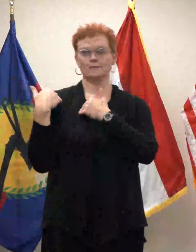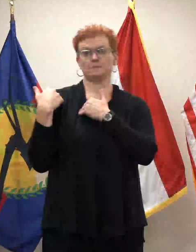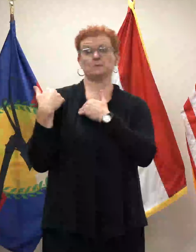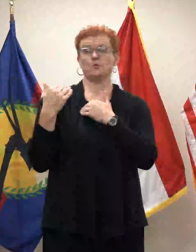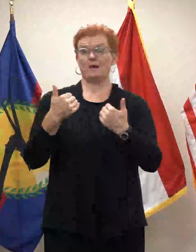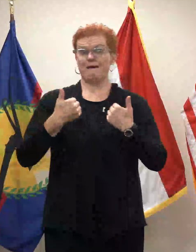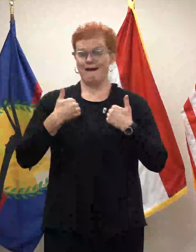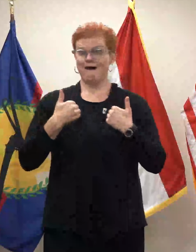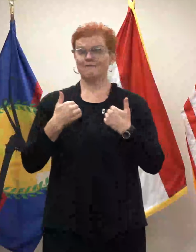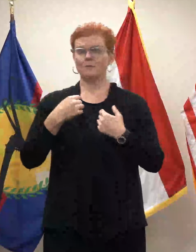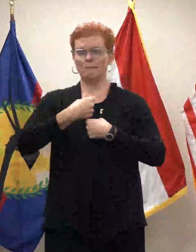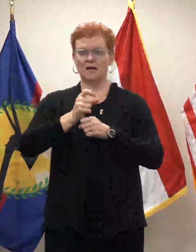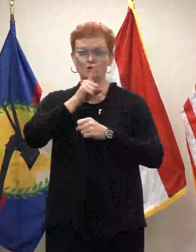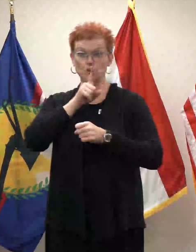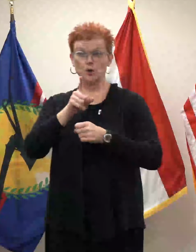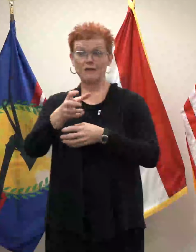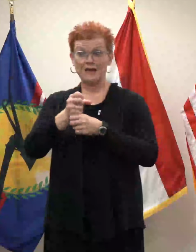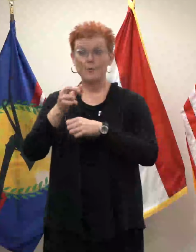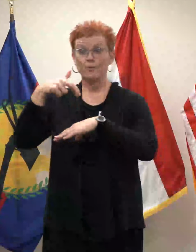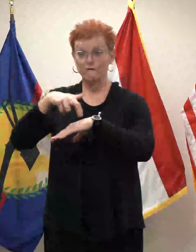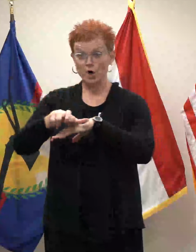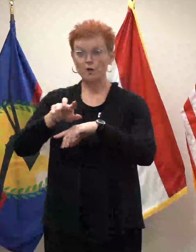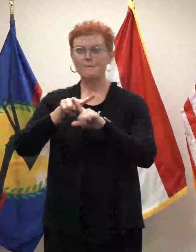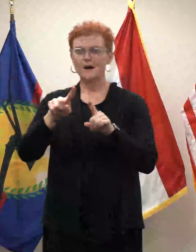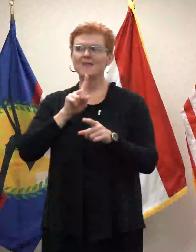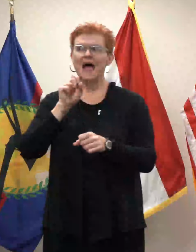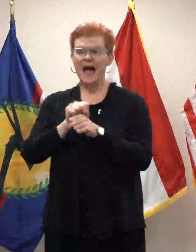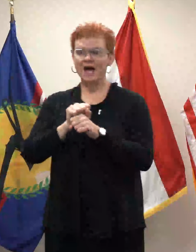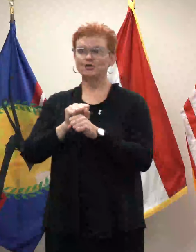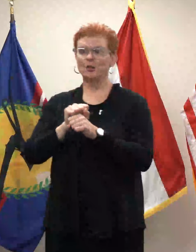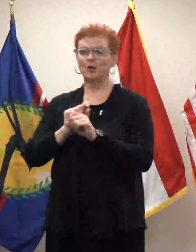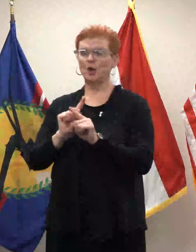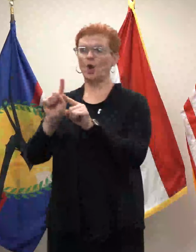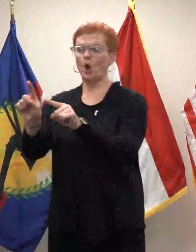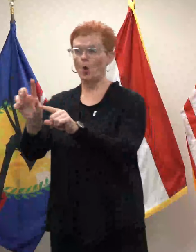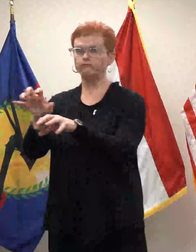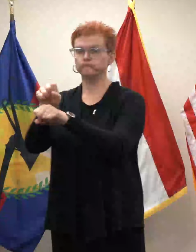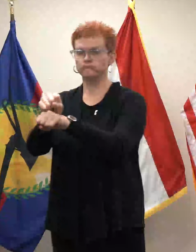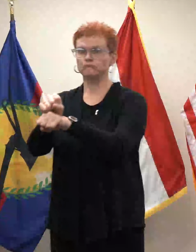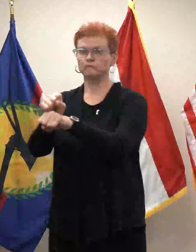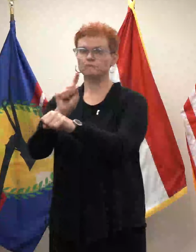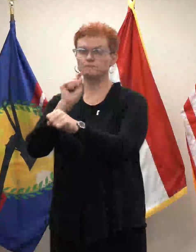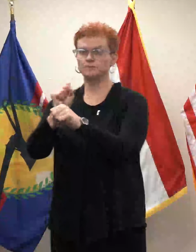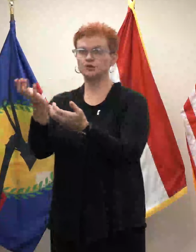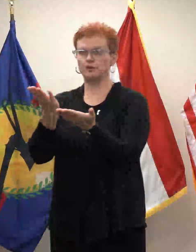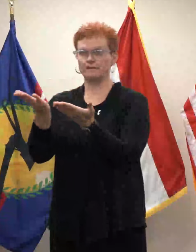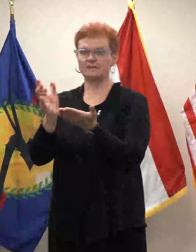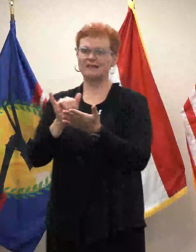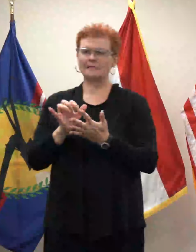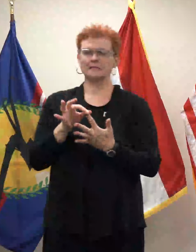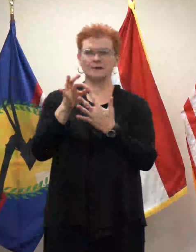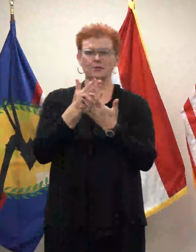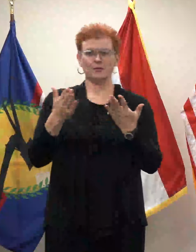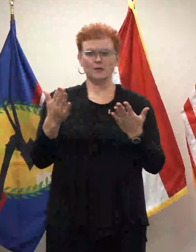we have is that we ensure not only that they get referrals, but they actually make a connection with those referrals and we're picked up for services. So that's one of the special things